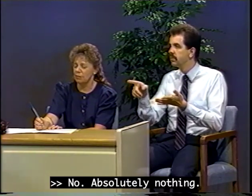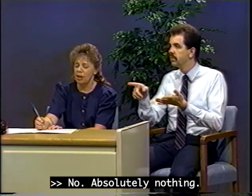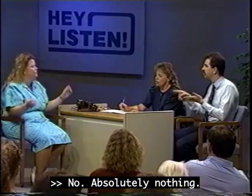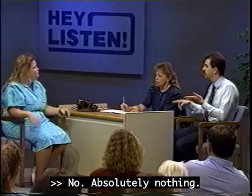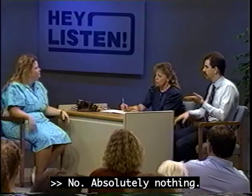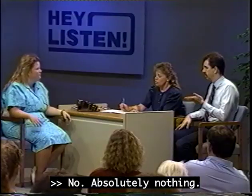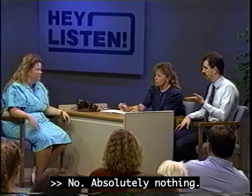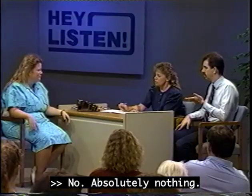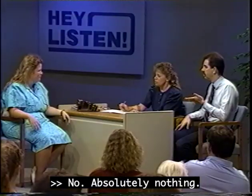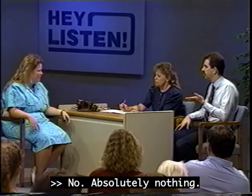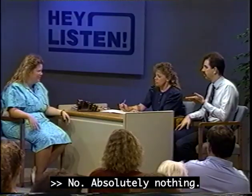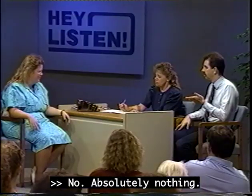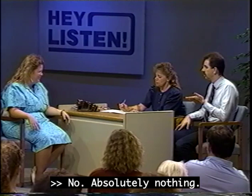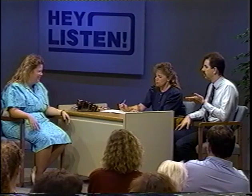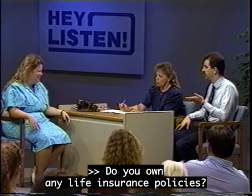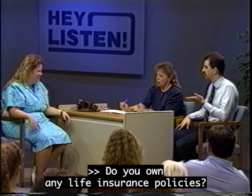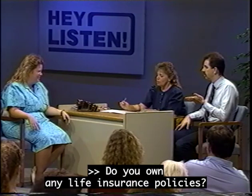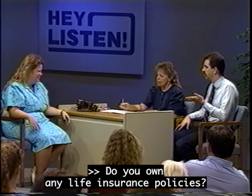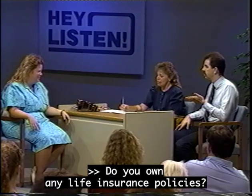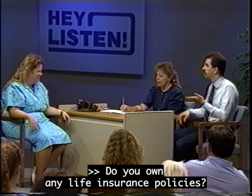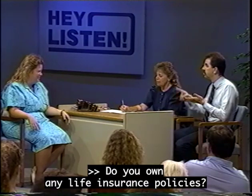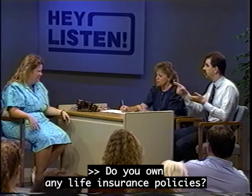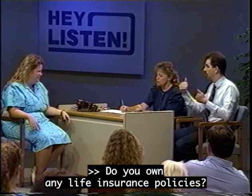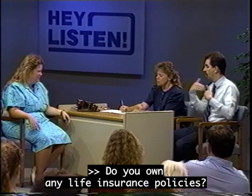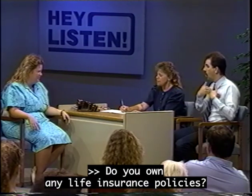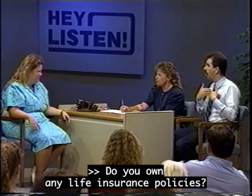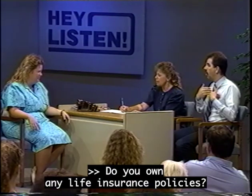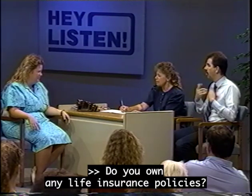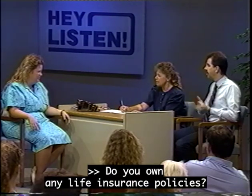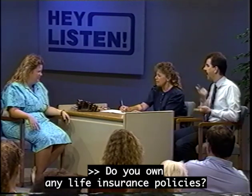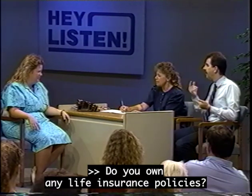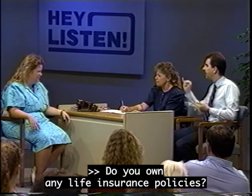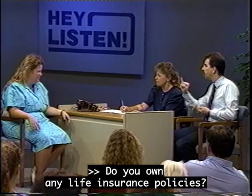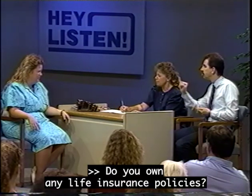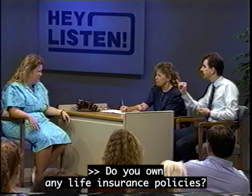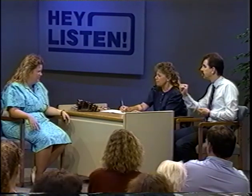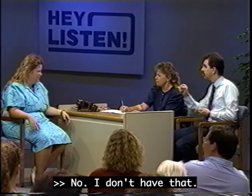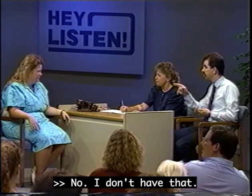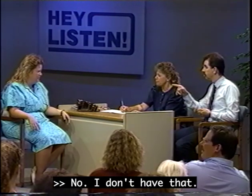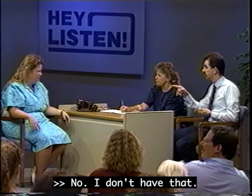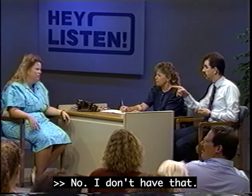No. Absolutely nothing. Do you own any life insurance policies?